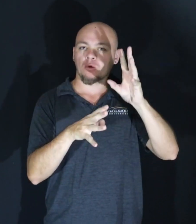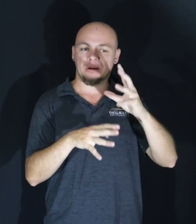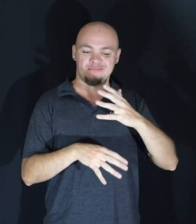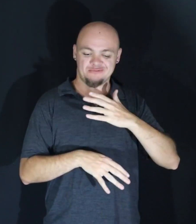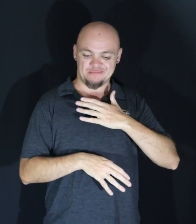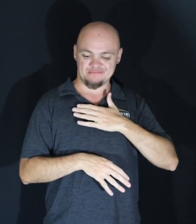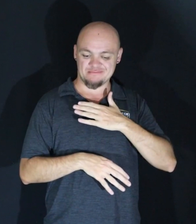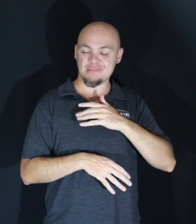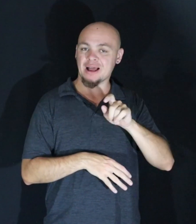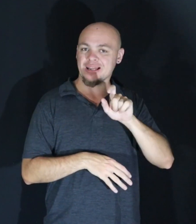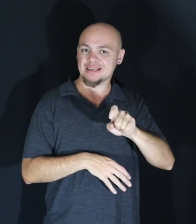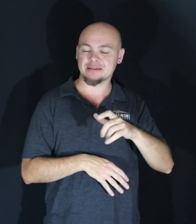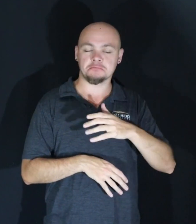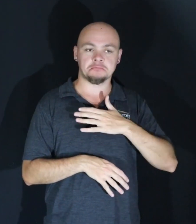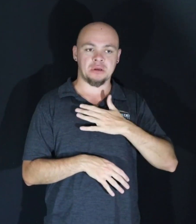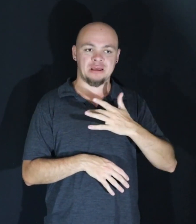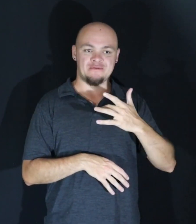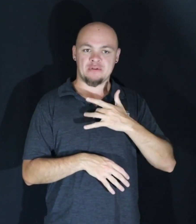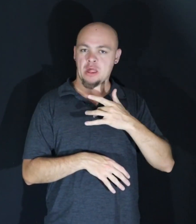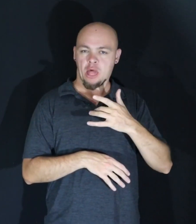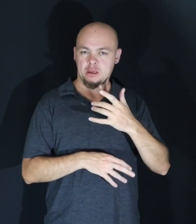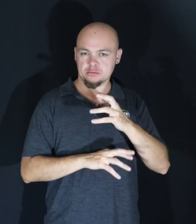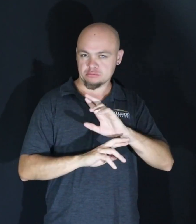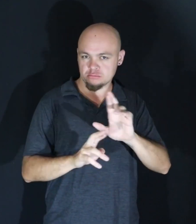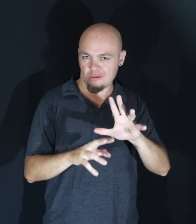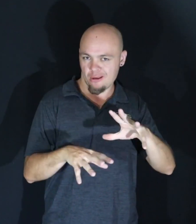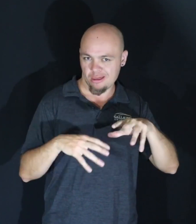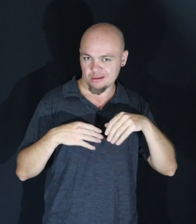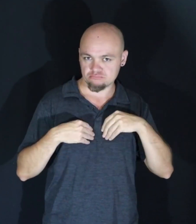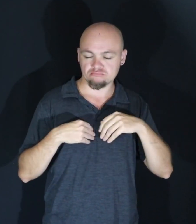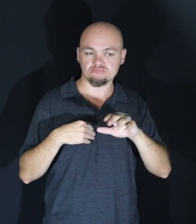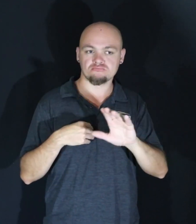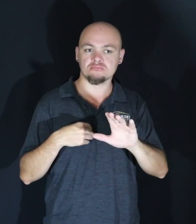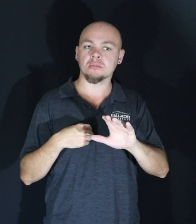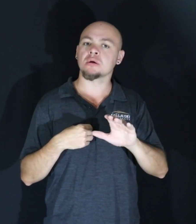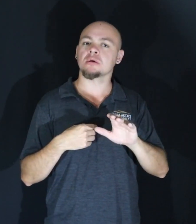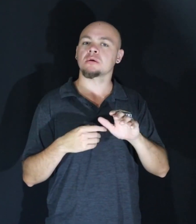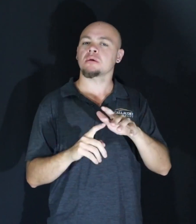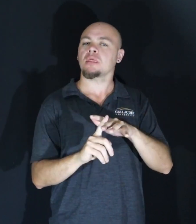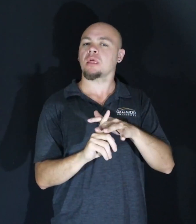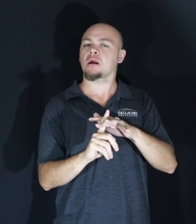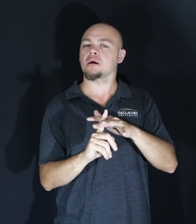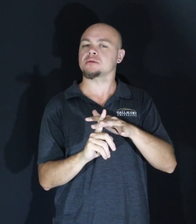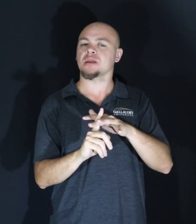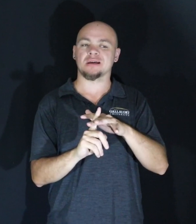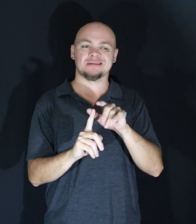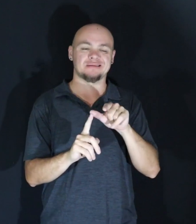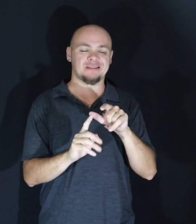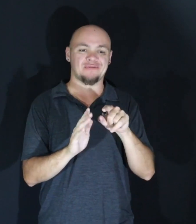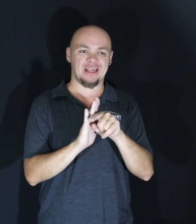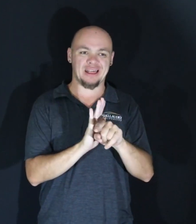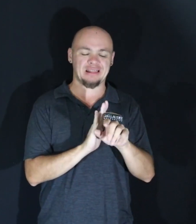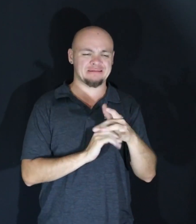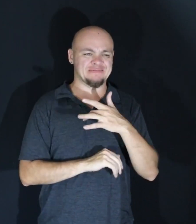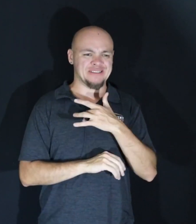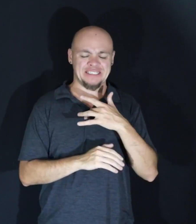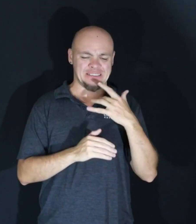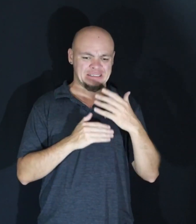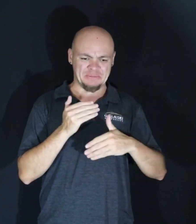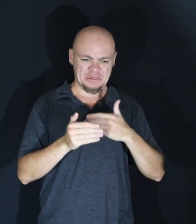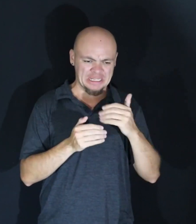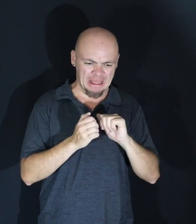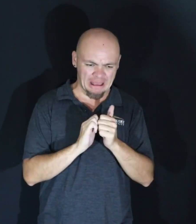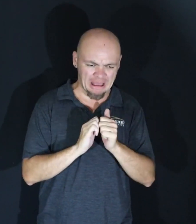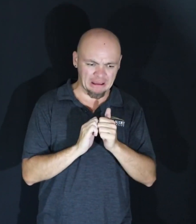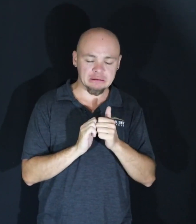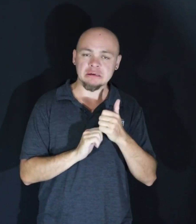needs and feelings in mind. I found the wider context of the killing hard to process and couldn't imagine entering